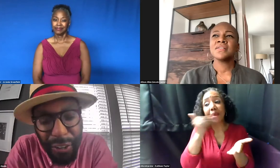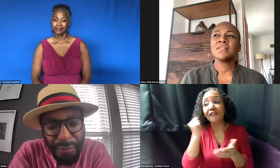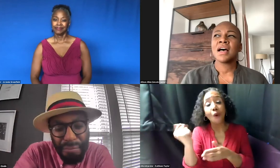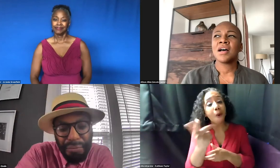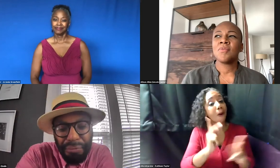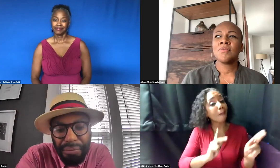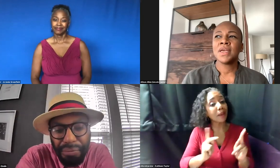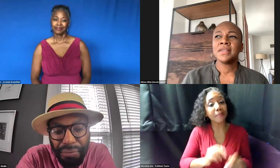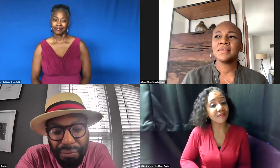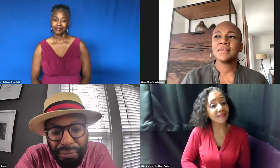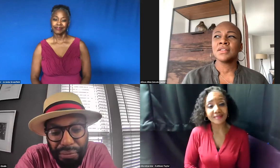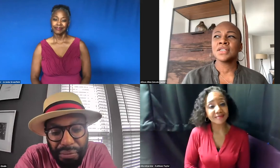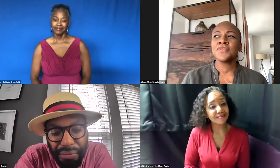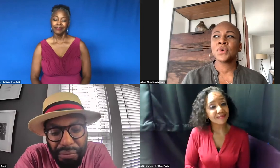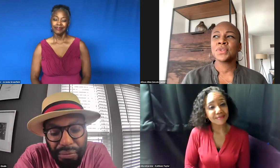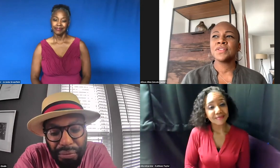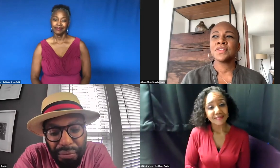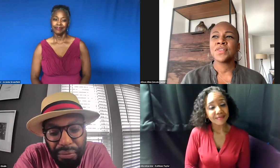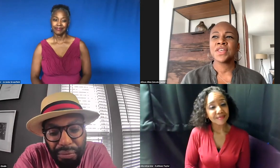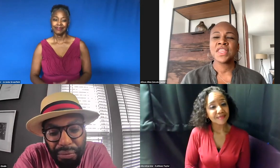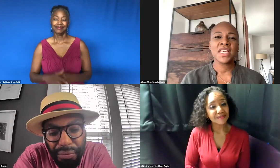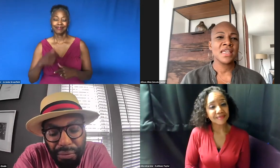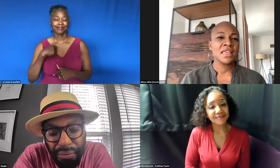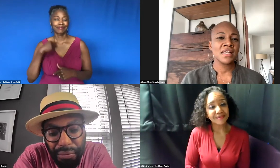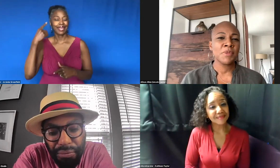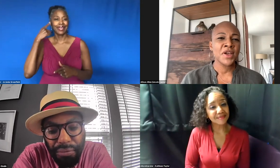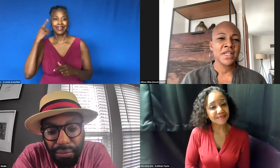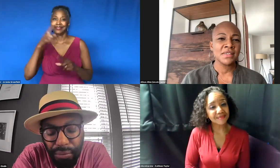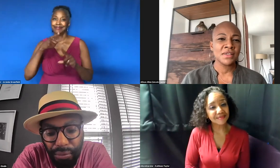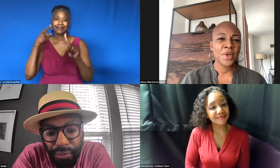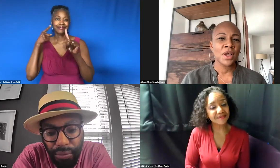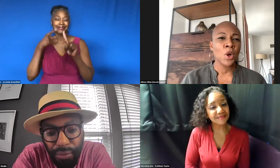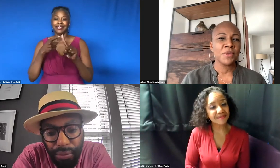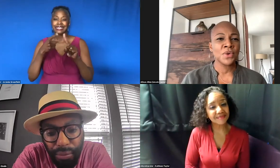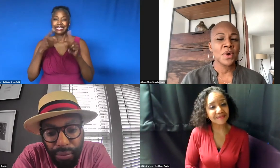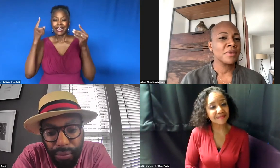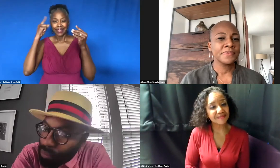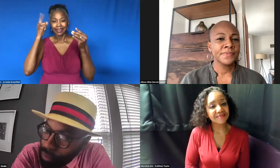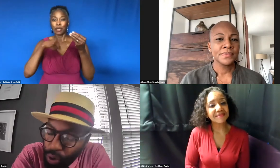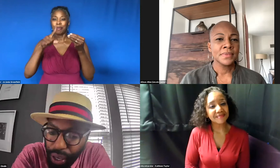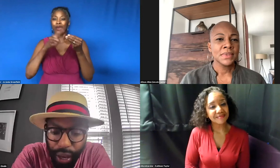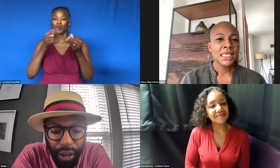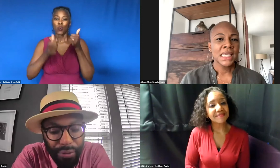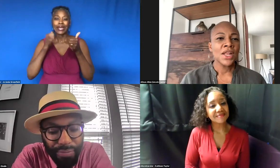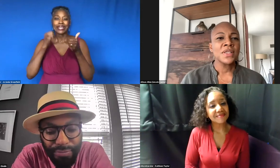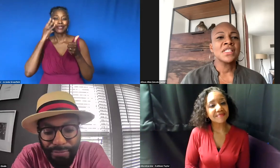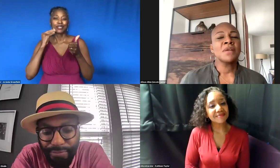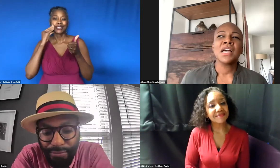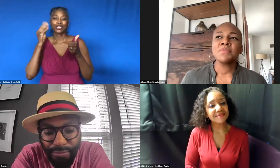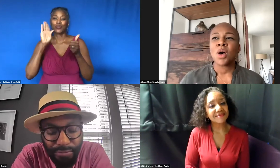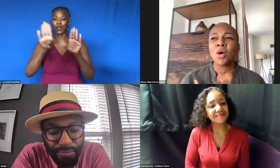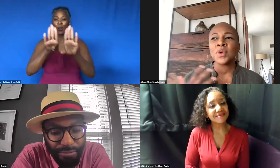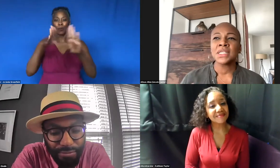there is look for the thing, the experience that's going to open the door. Oh yeah.